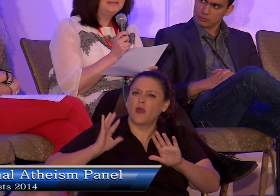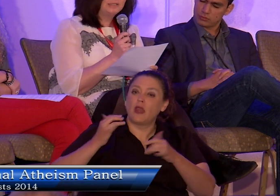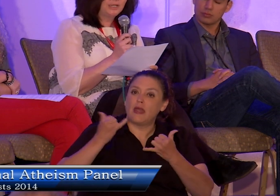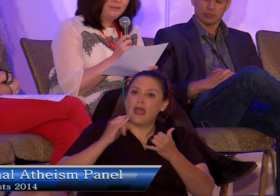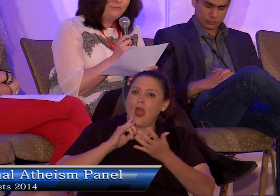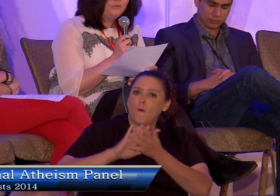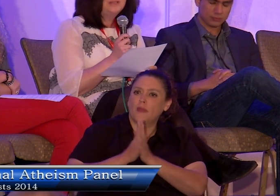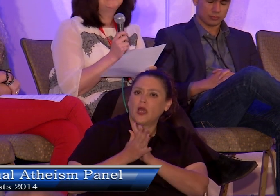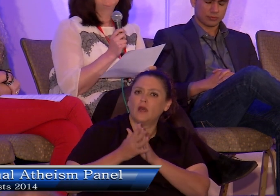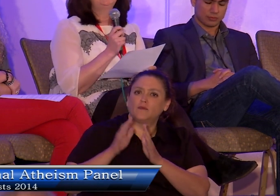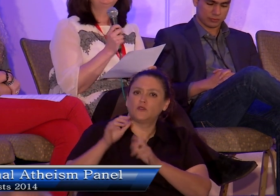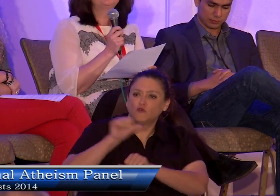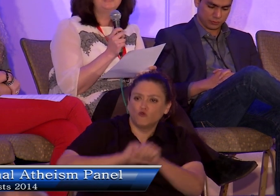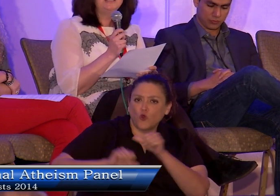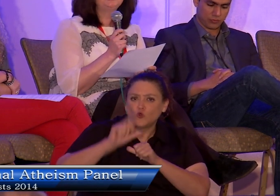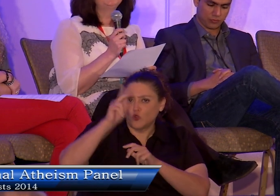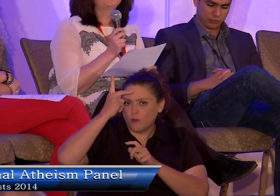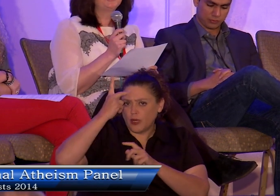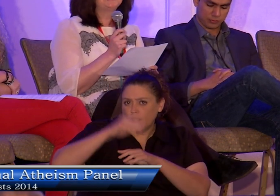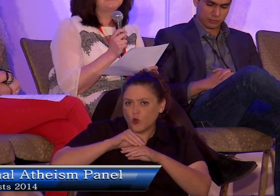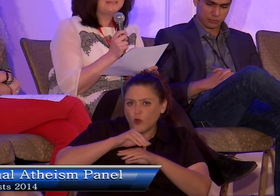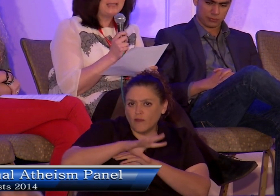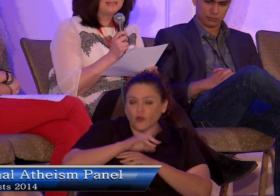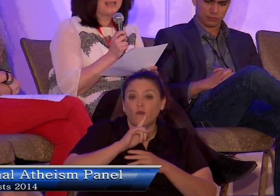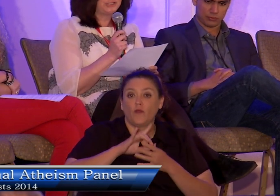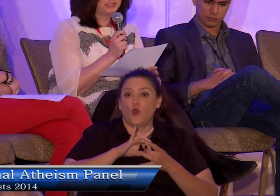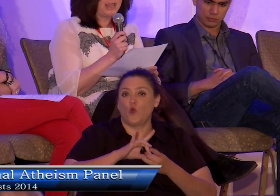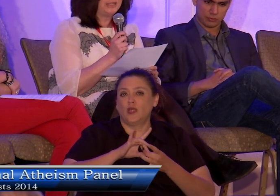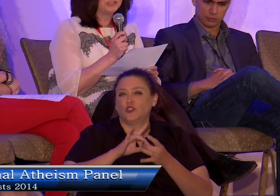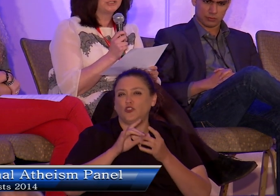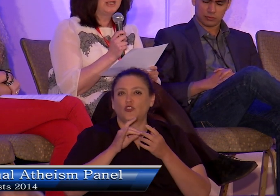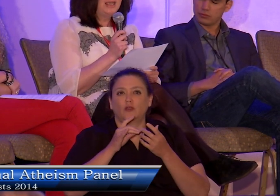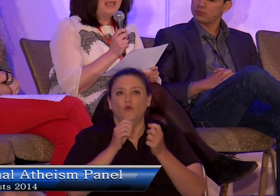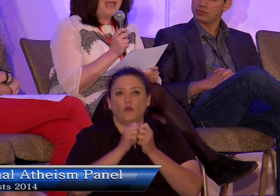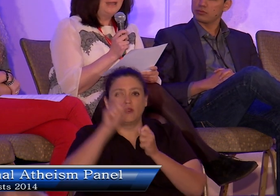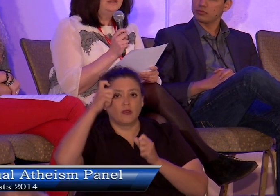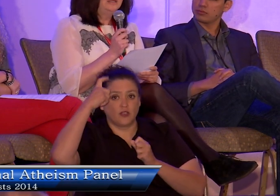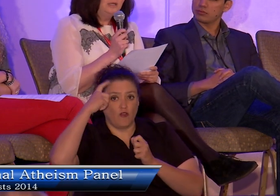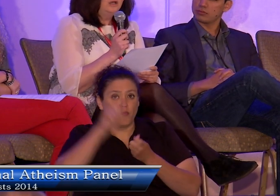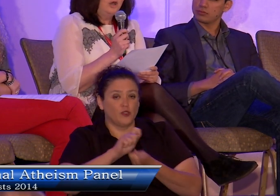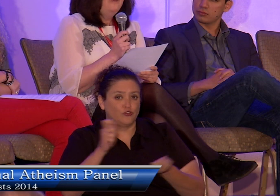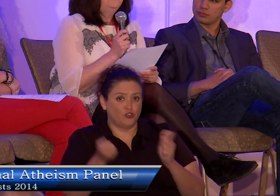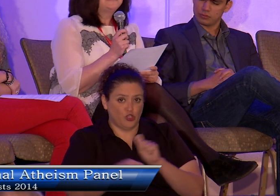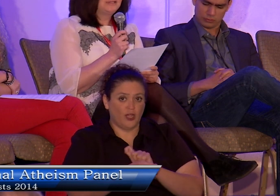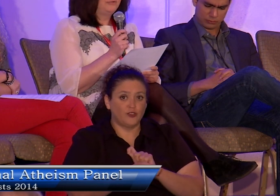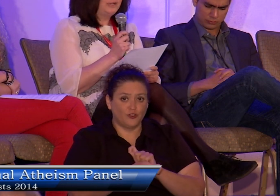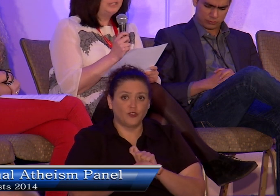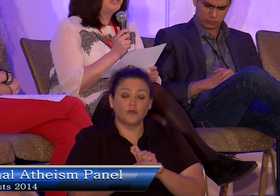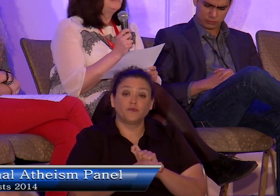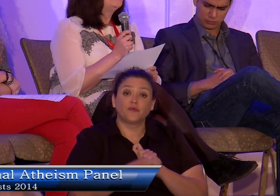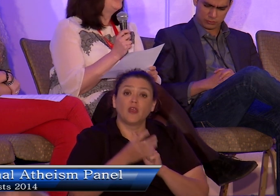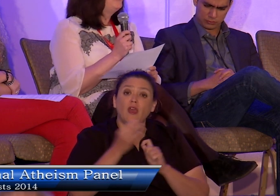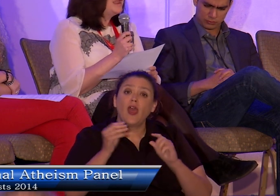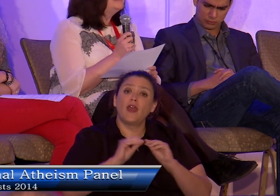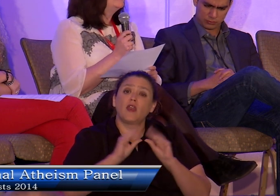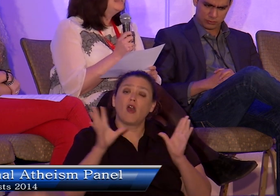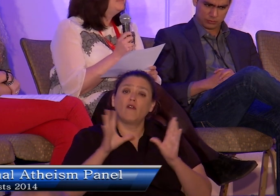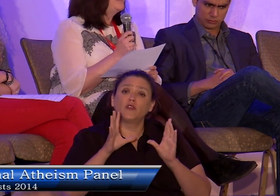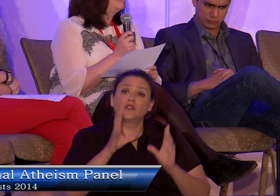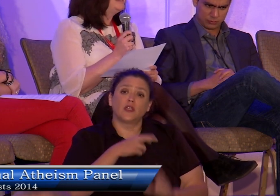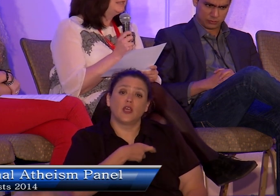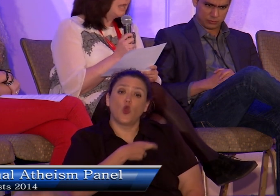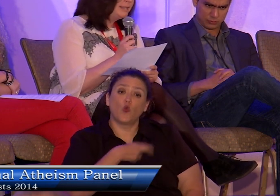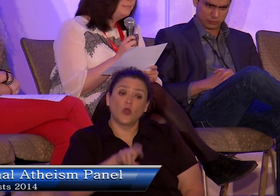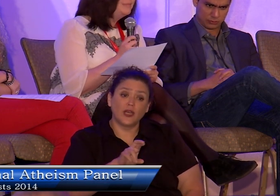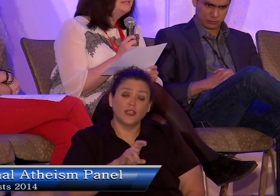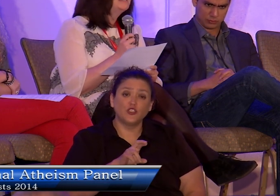and political influence, its relationship to the state has changed. And obviously, a religion that's been reined in